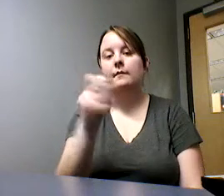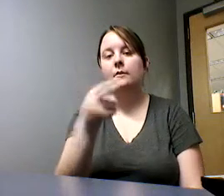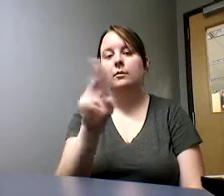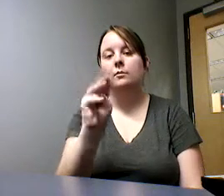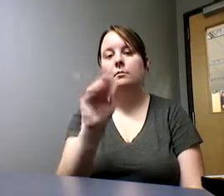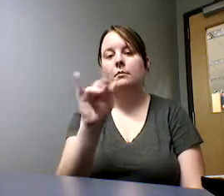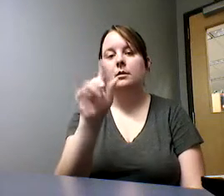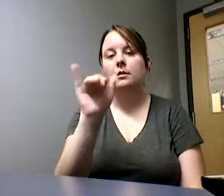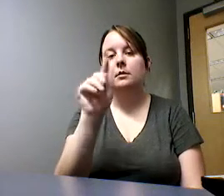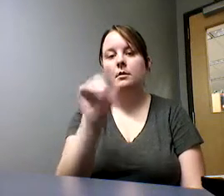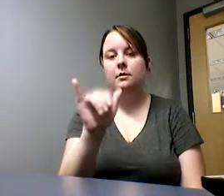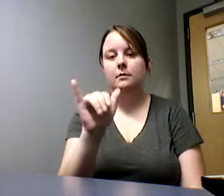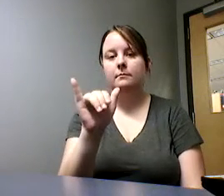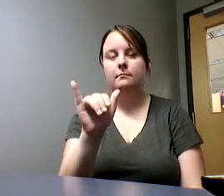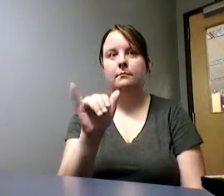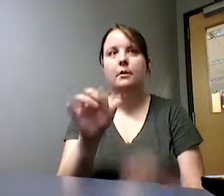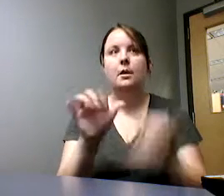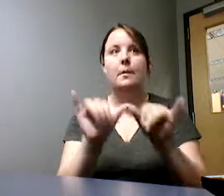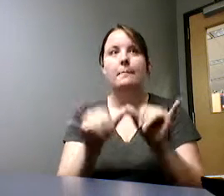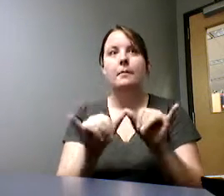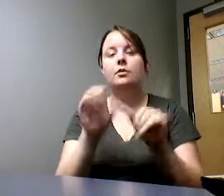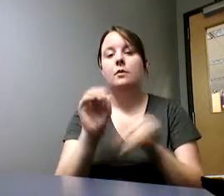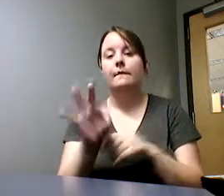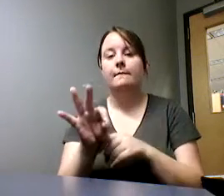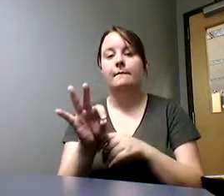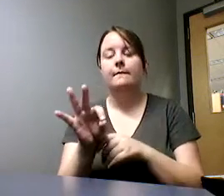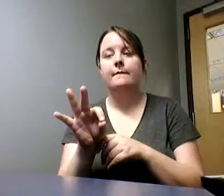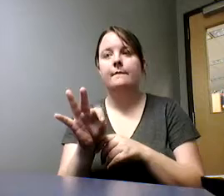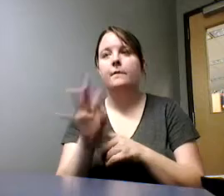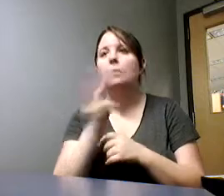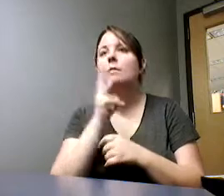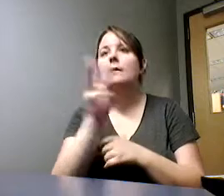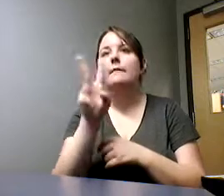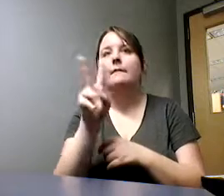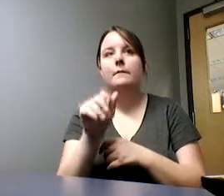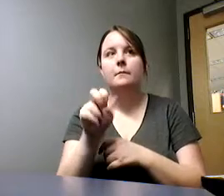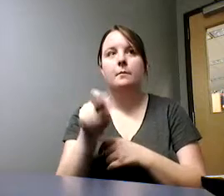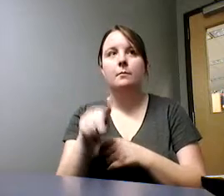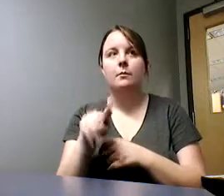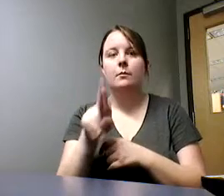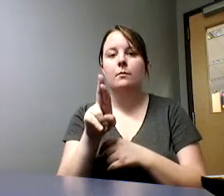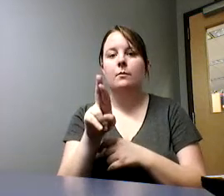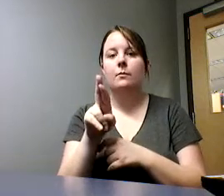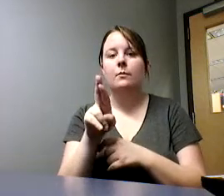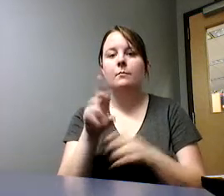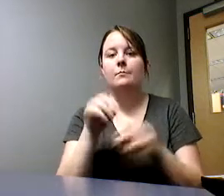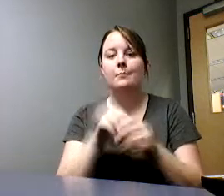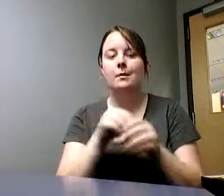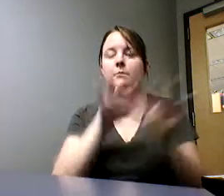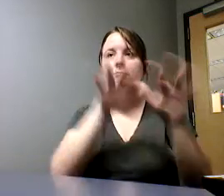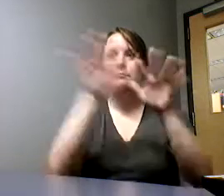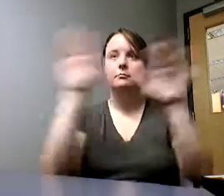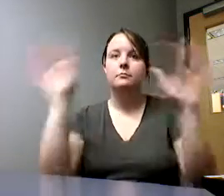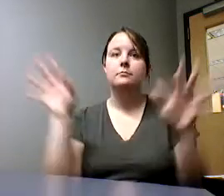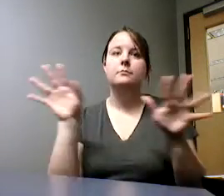The measure of the amount of water vapor actually in the air compared with the maximum amount that the air